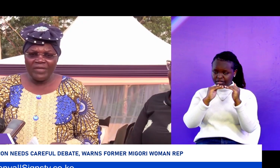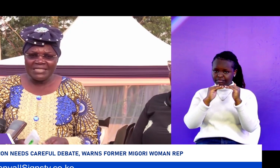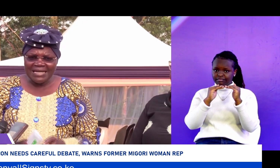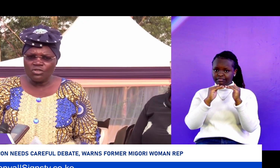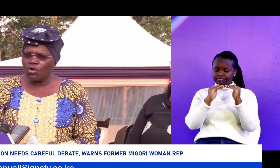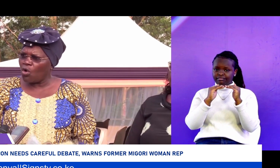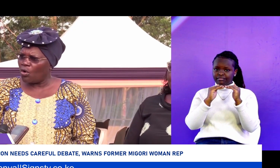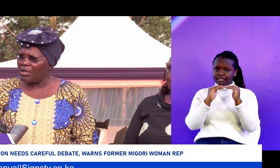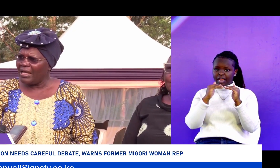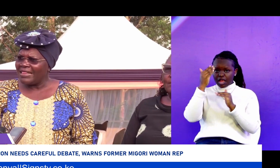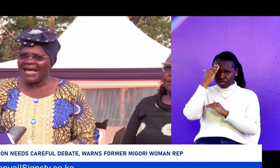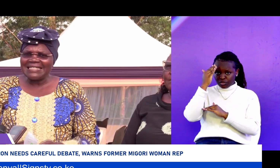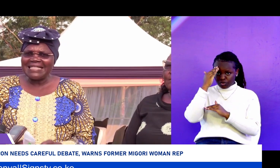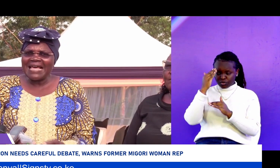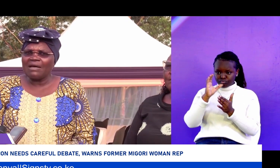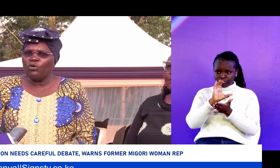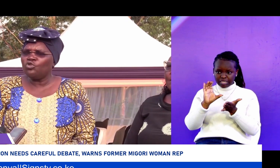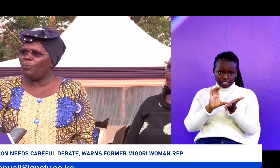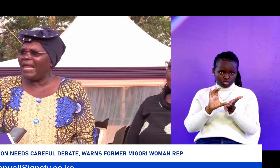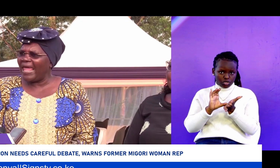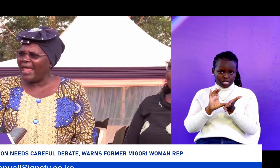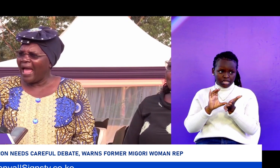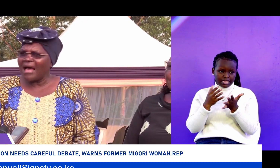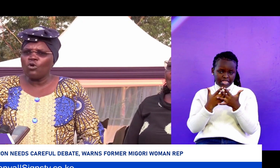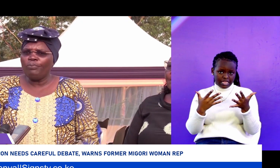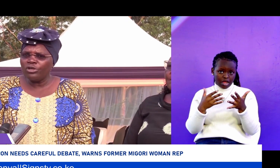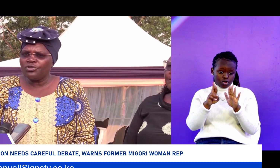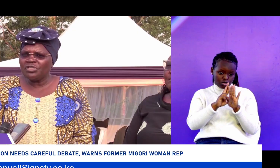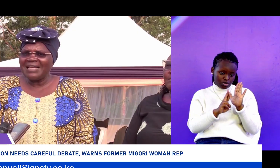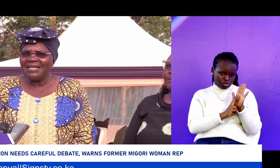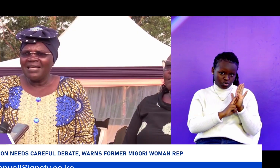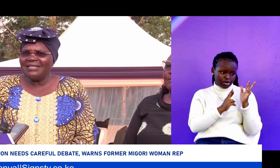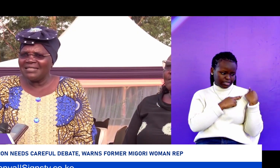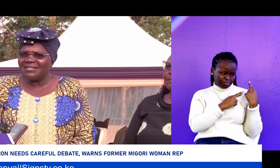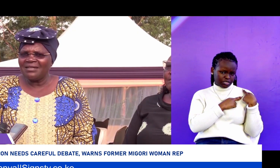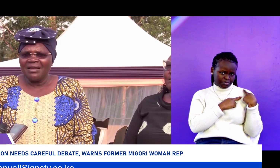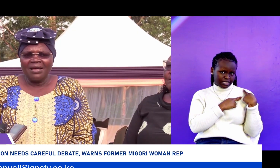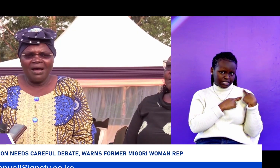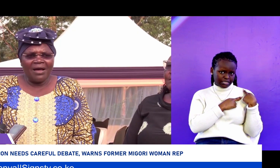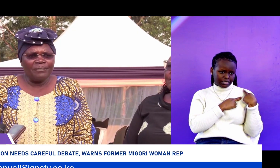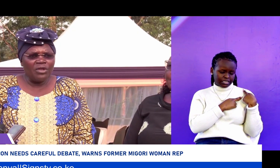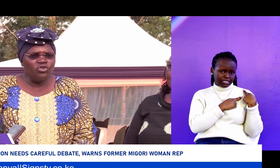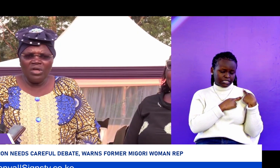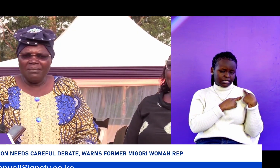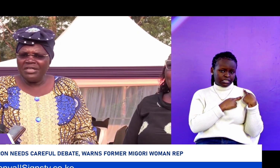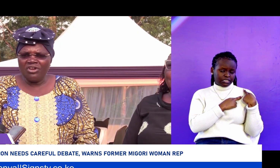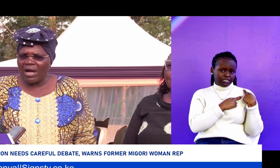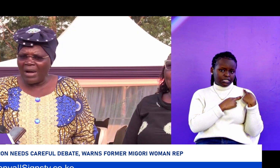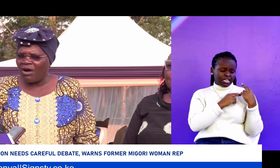the central role that they are supposed to play, as opposed to just doing mediocre work of